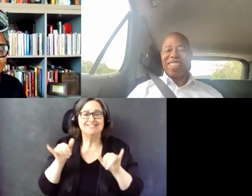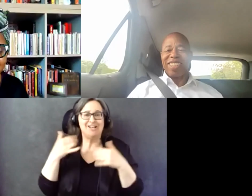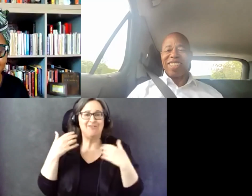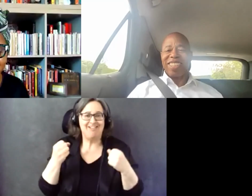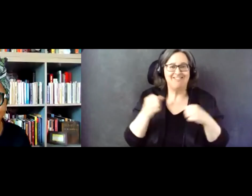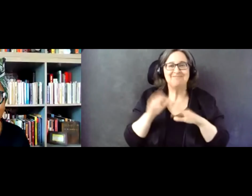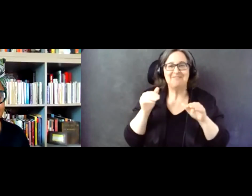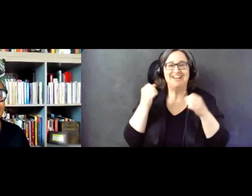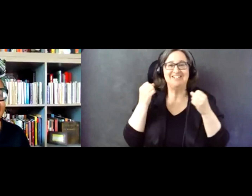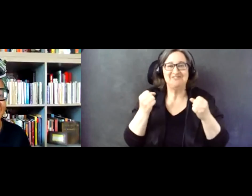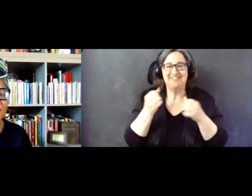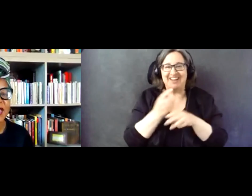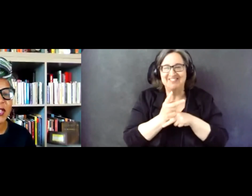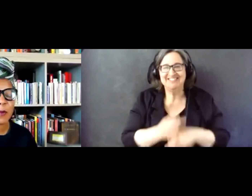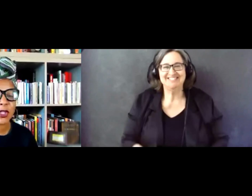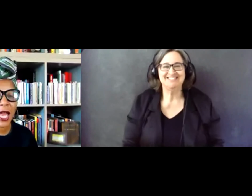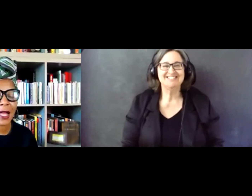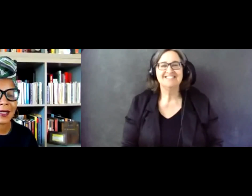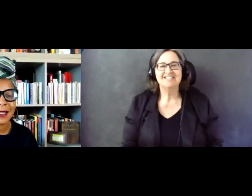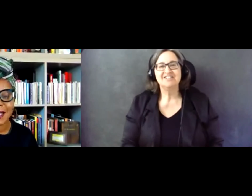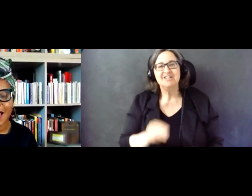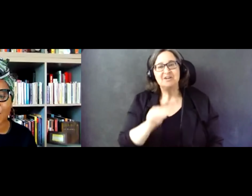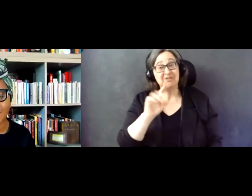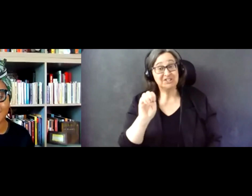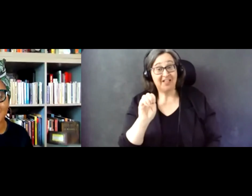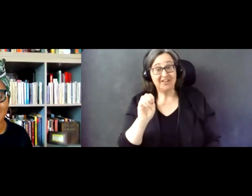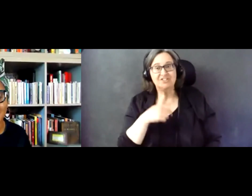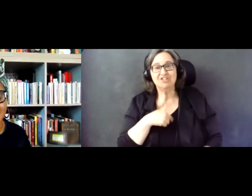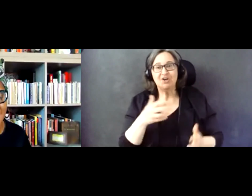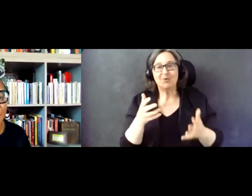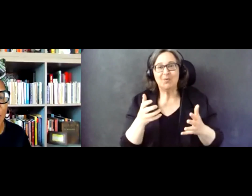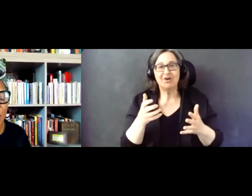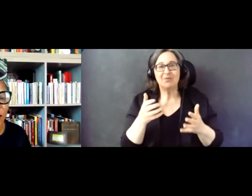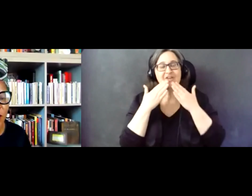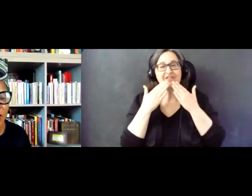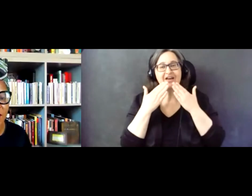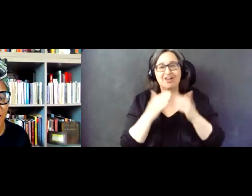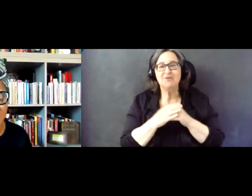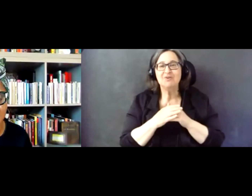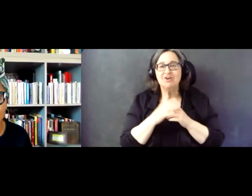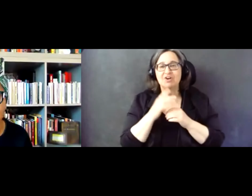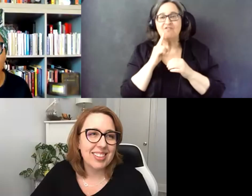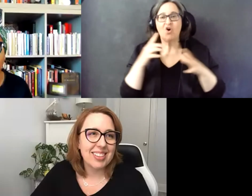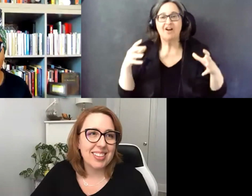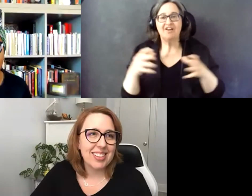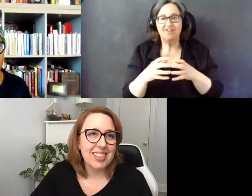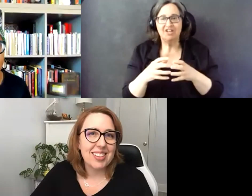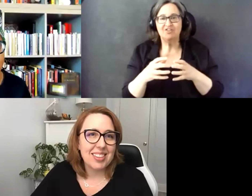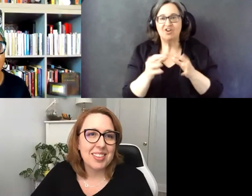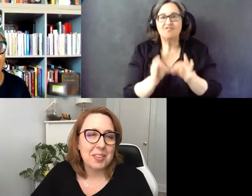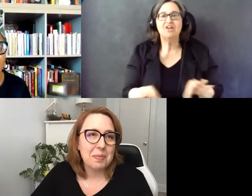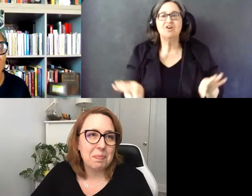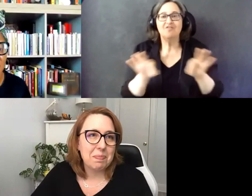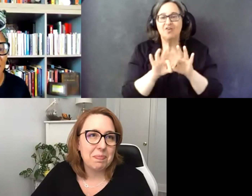drive safely so michelle i would like to to thank you for convening this very